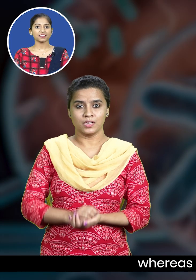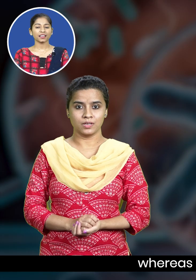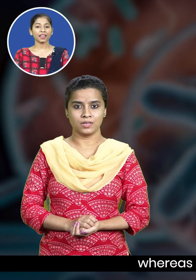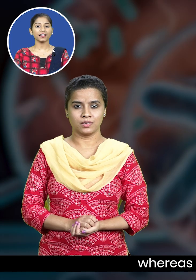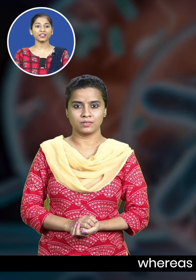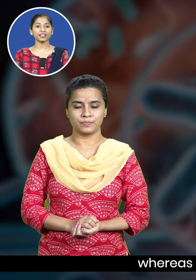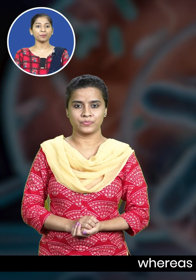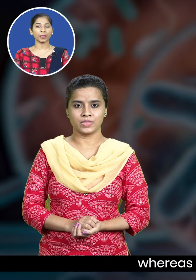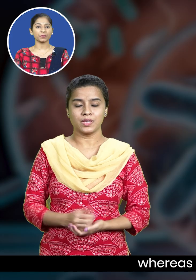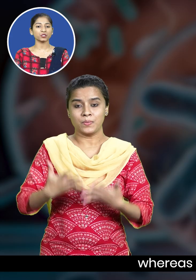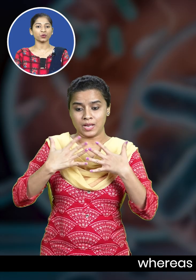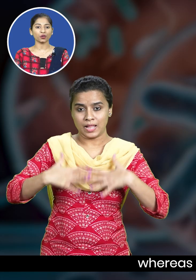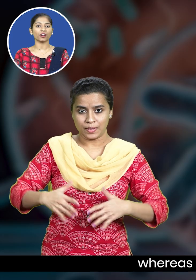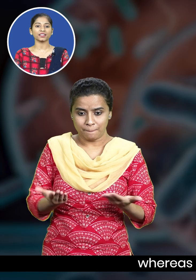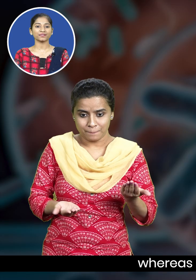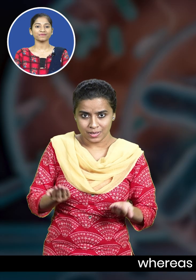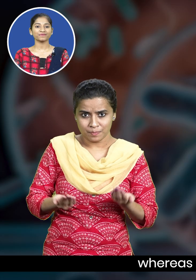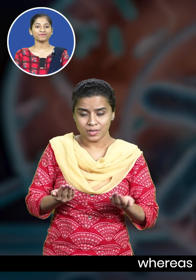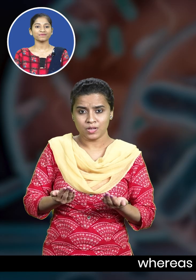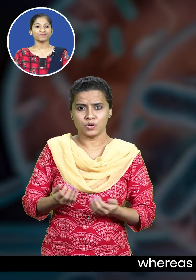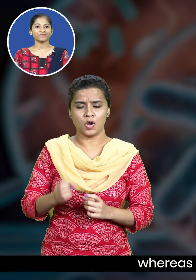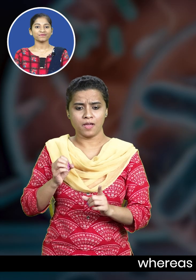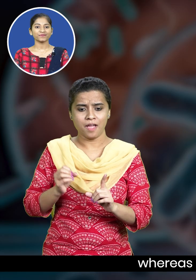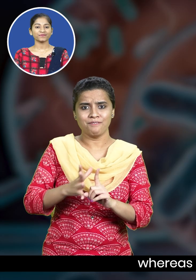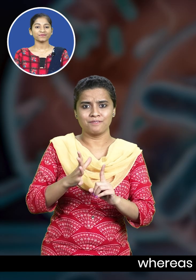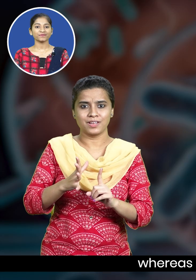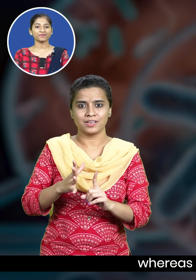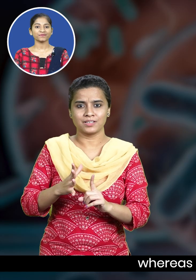whereas healthier babies would not.